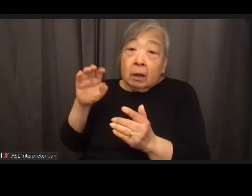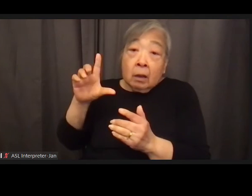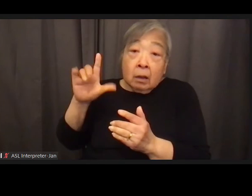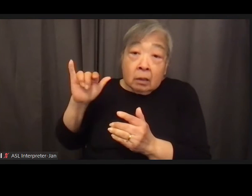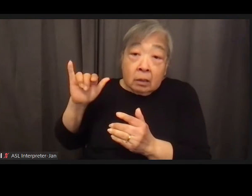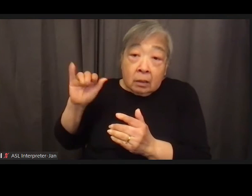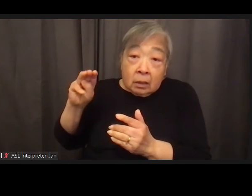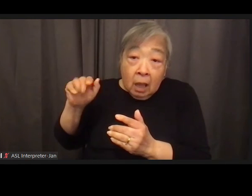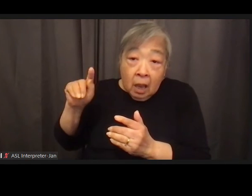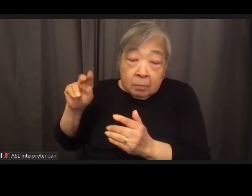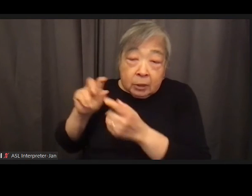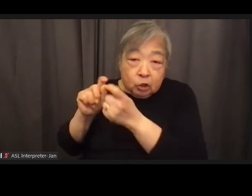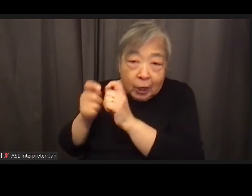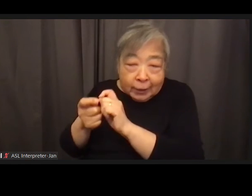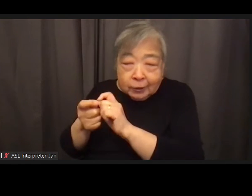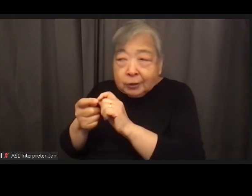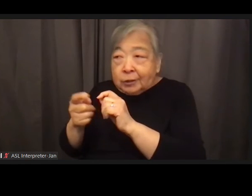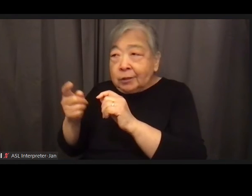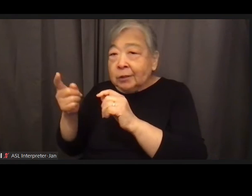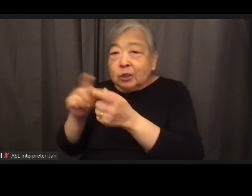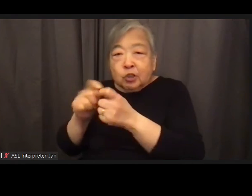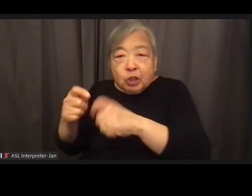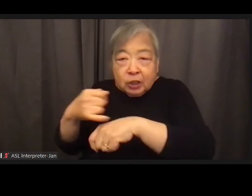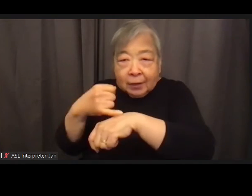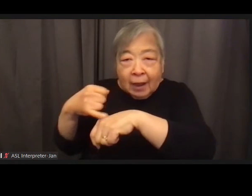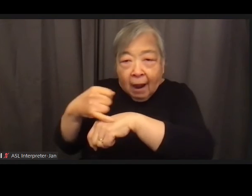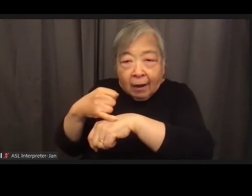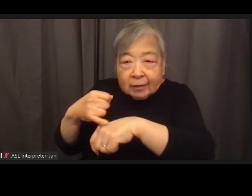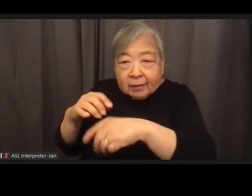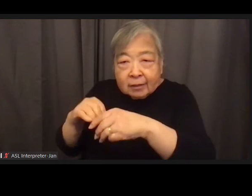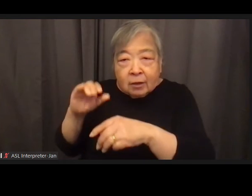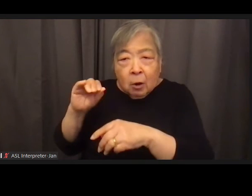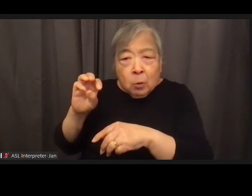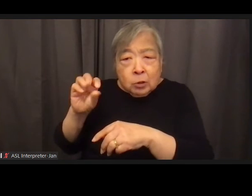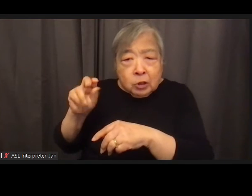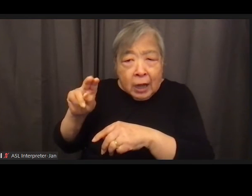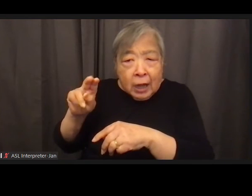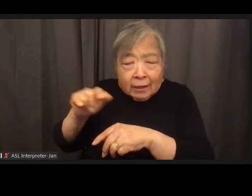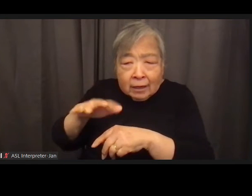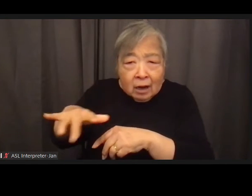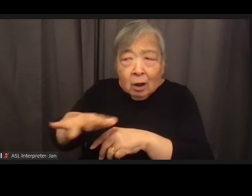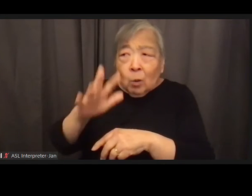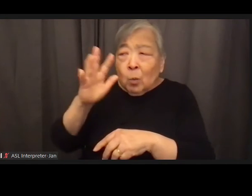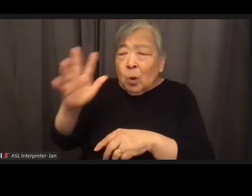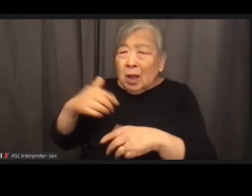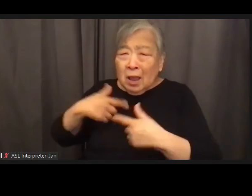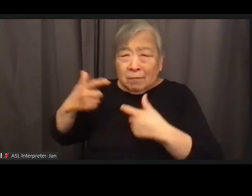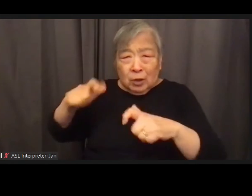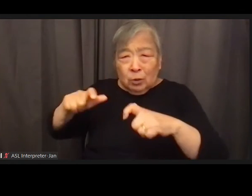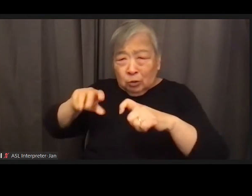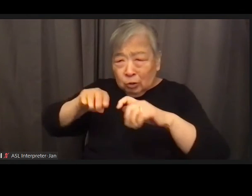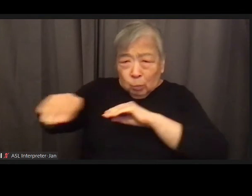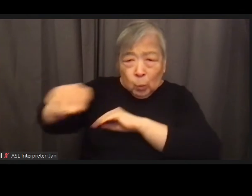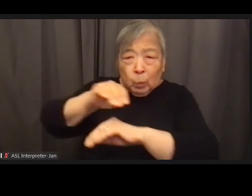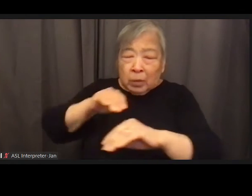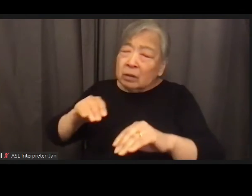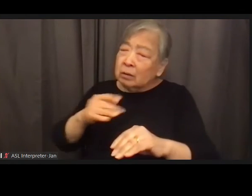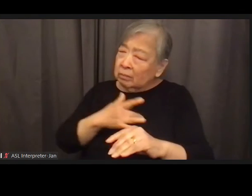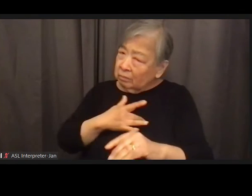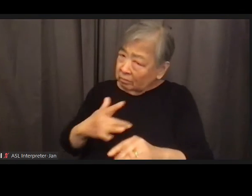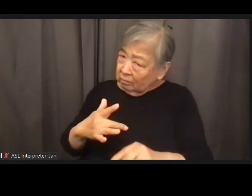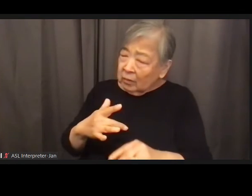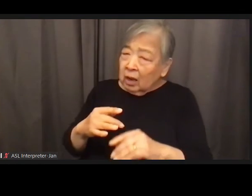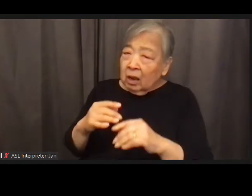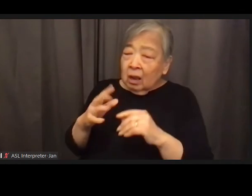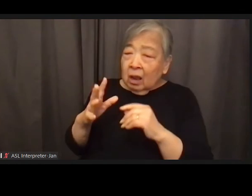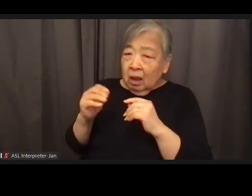changing the islands in Oceania so dramatically, and there's going to be huge displacement, most likely. And are